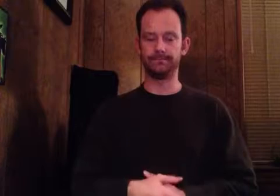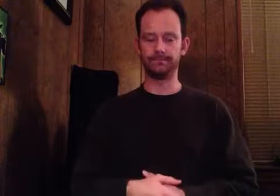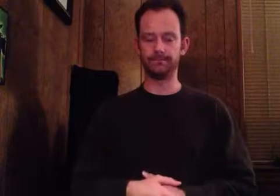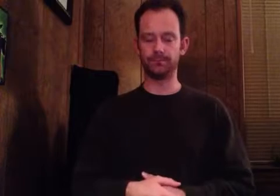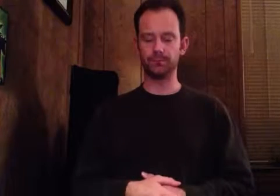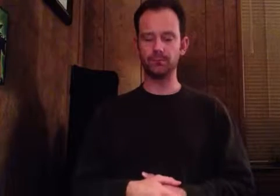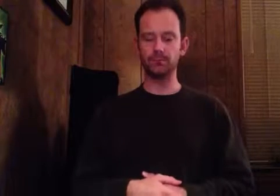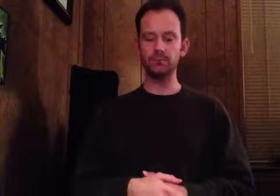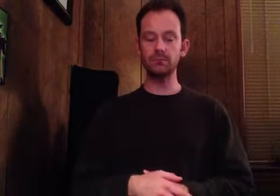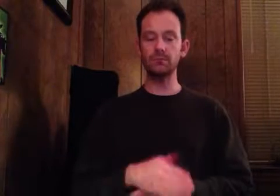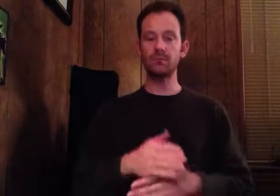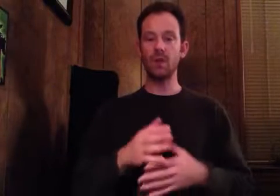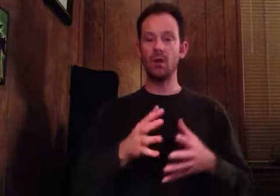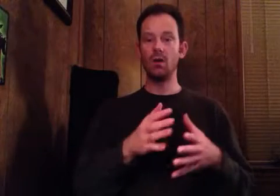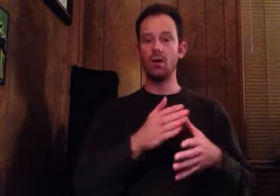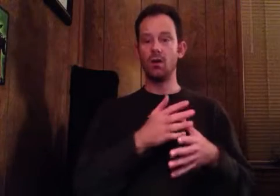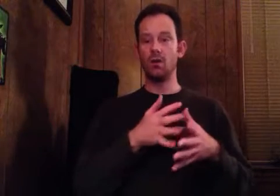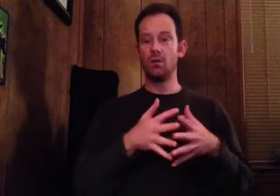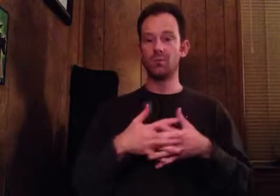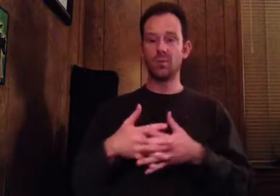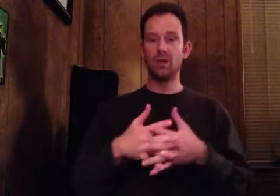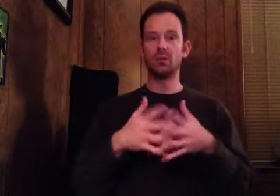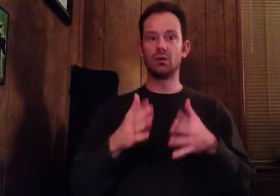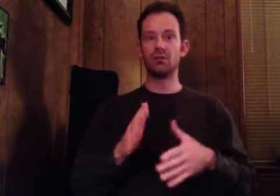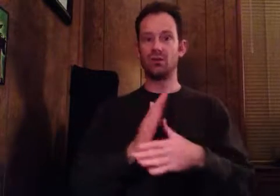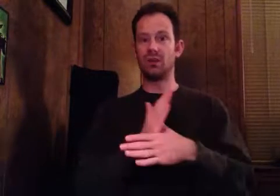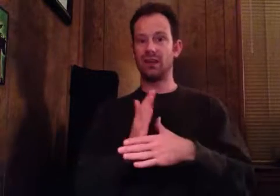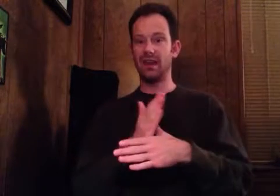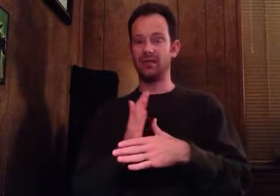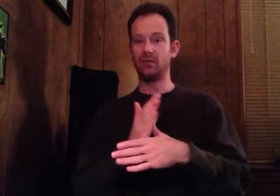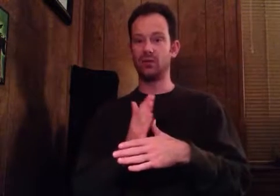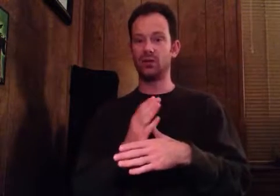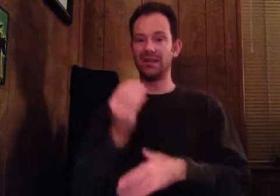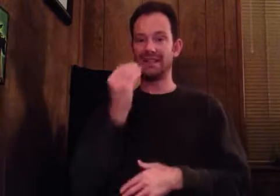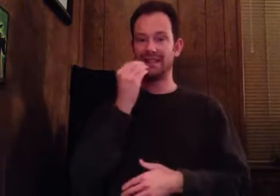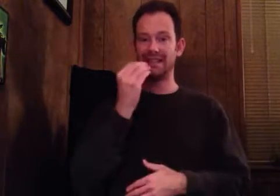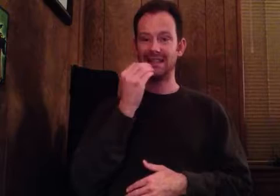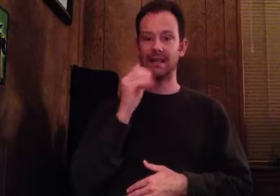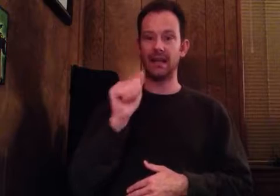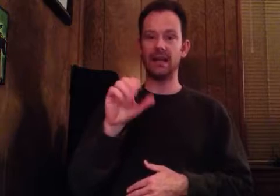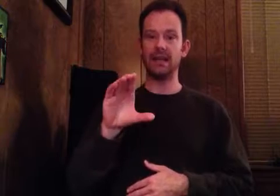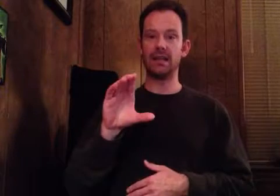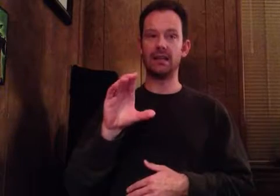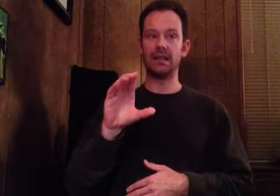Americans, on the average, eat 18 acres of pizza every day.